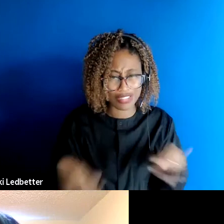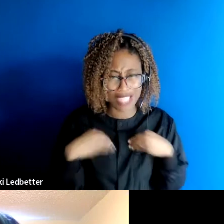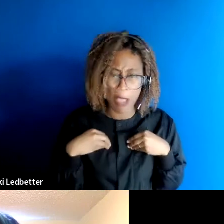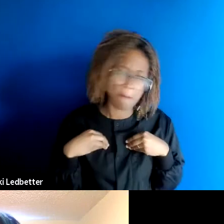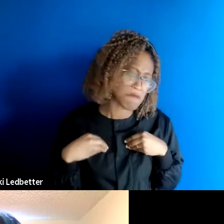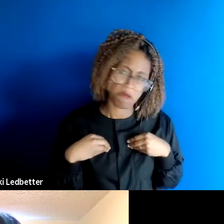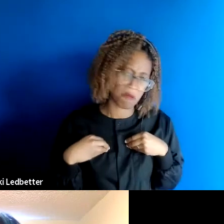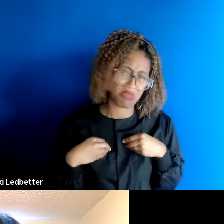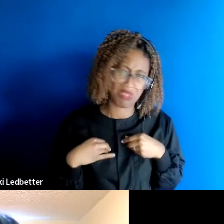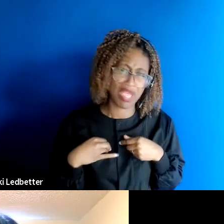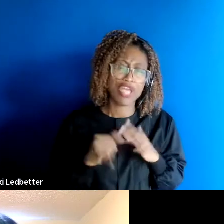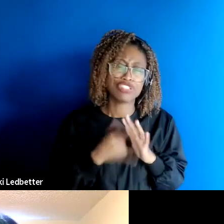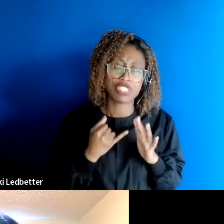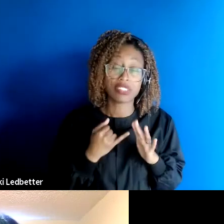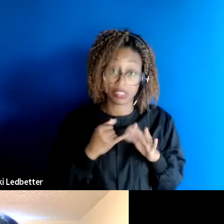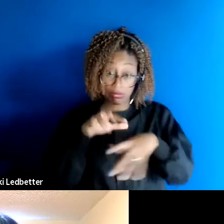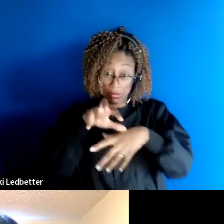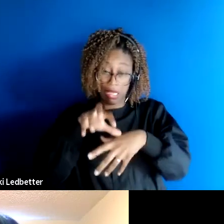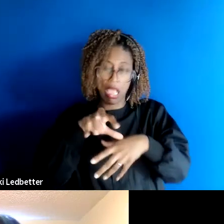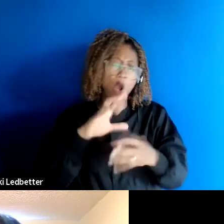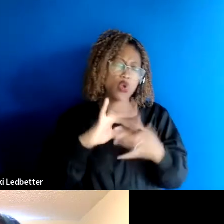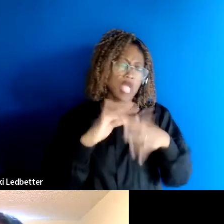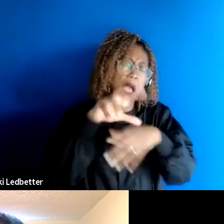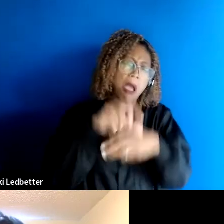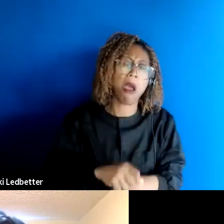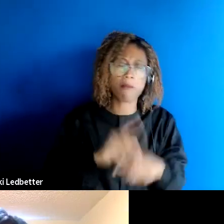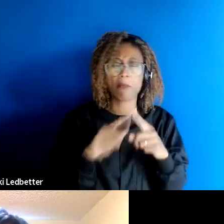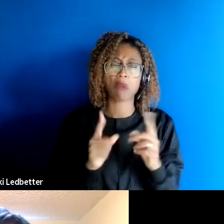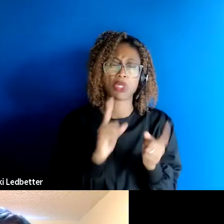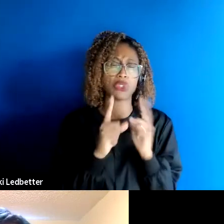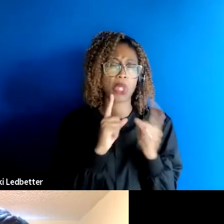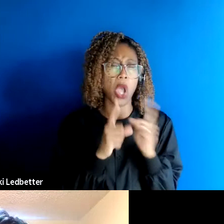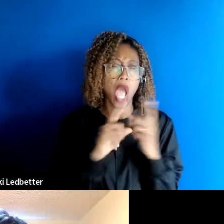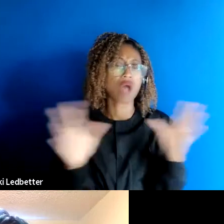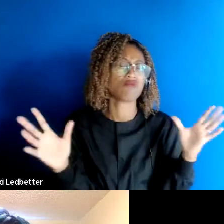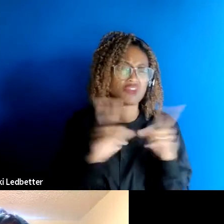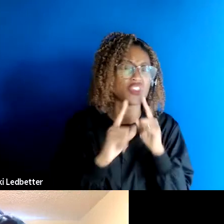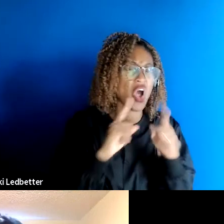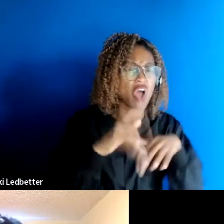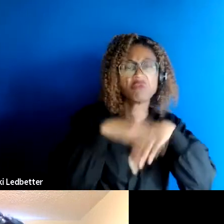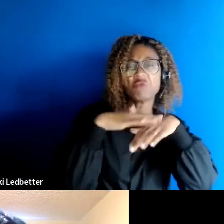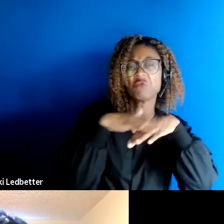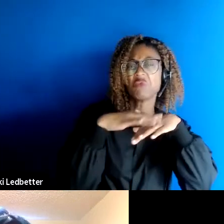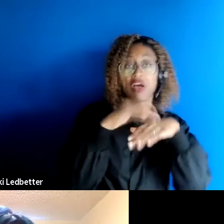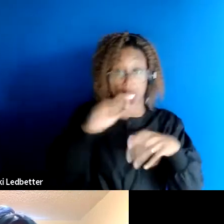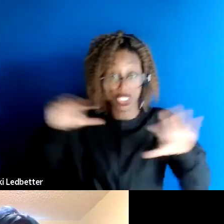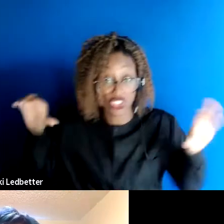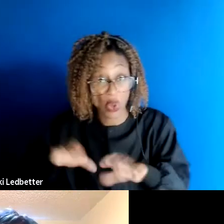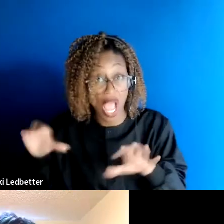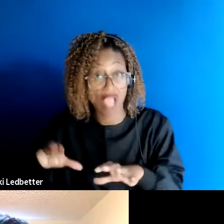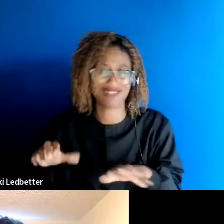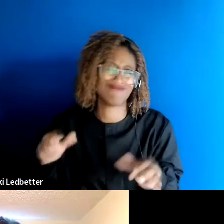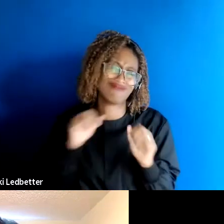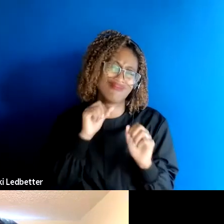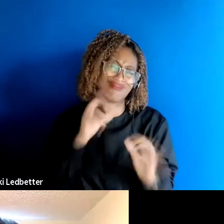and putting it into practice, but that they're just sort of talking about it a lot. The other thing about disability rights